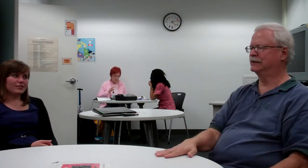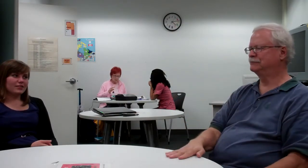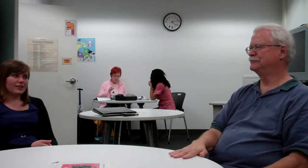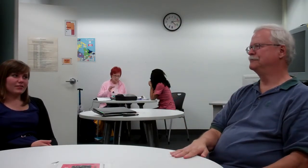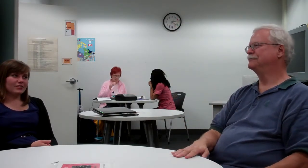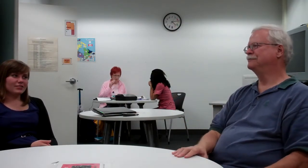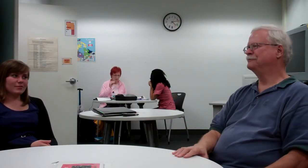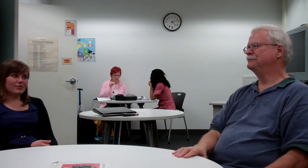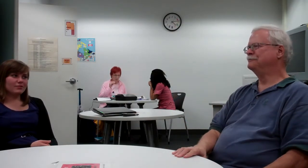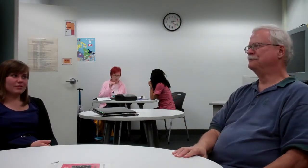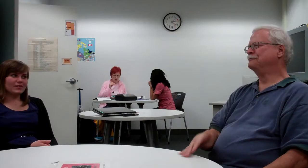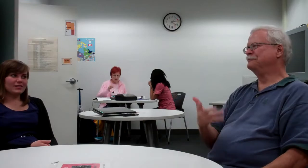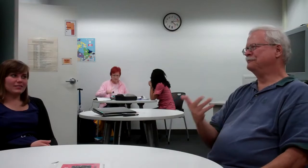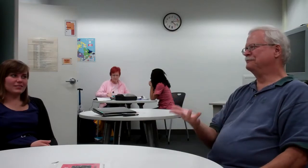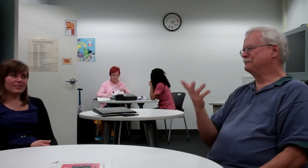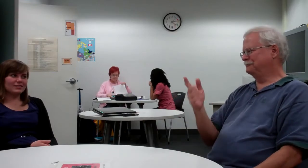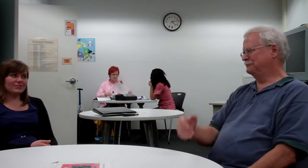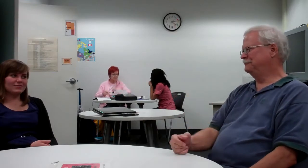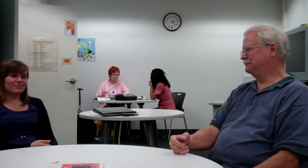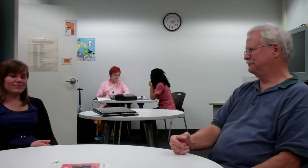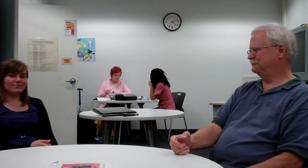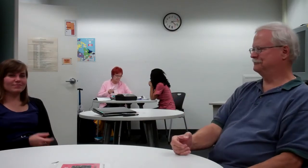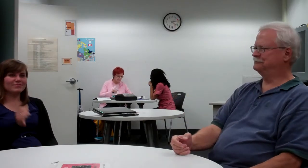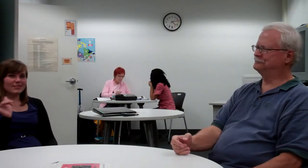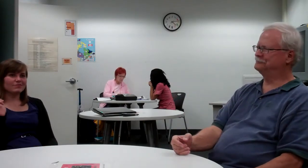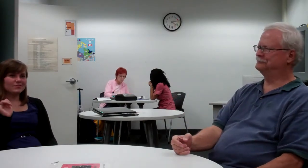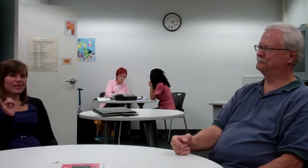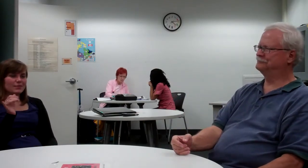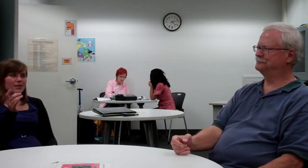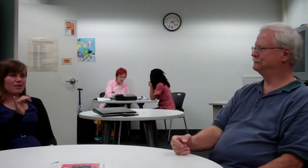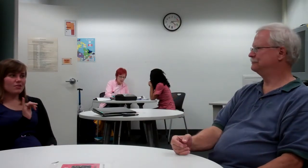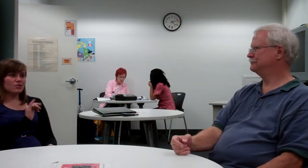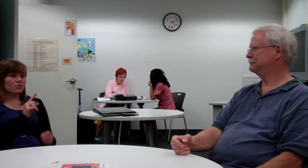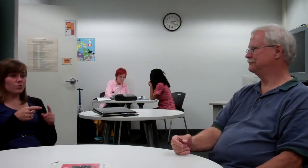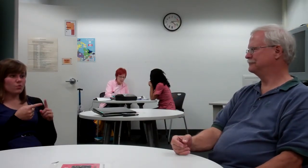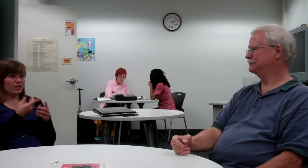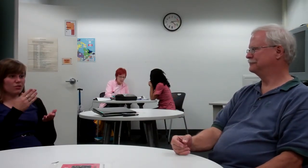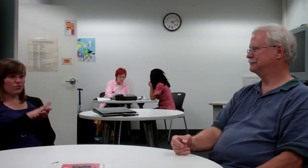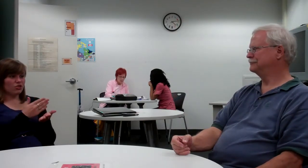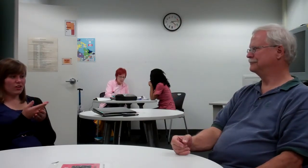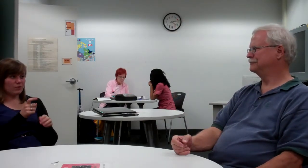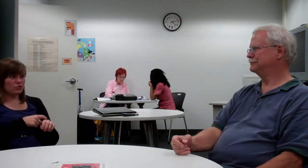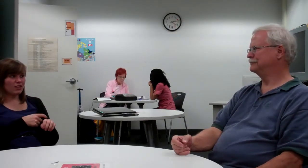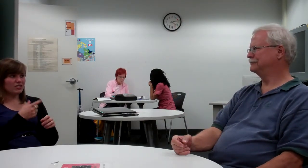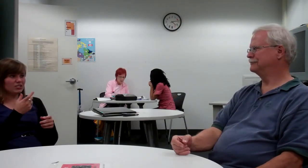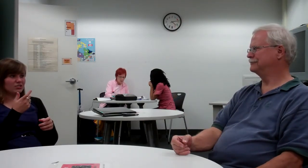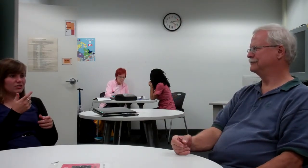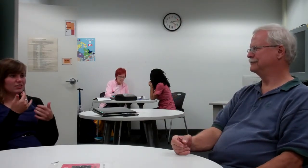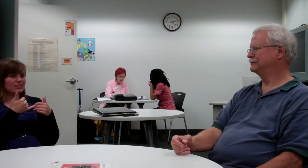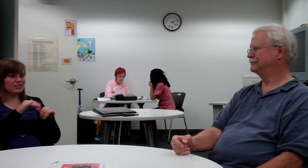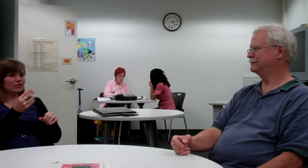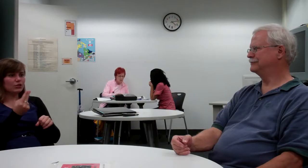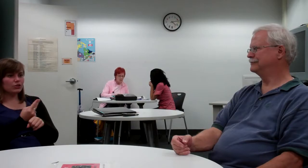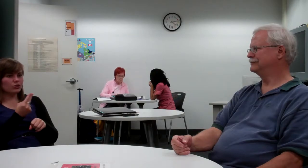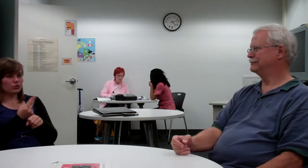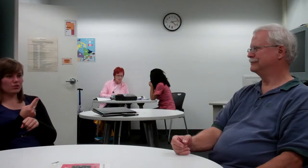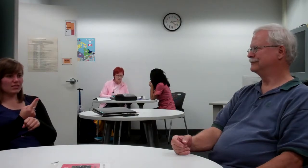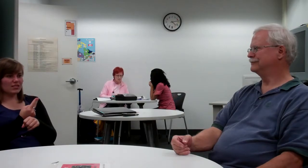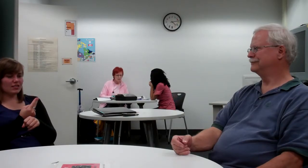I'd rather just have my food be ready and eat it. Me too. And then when you do cook from scratch, you're still using those basic ingredients. And those